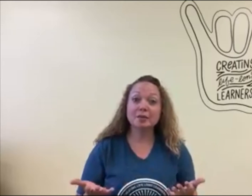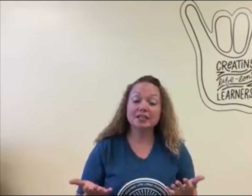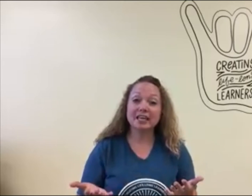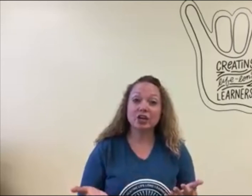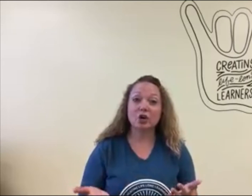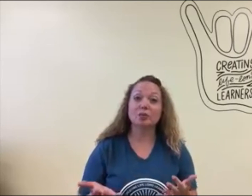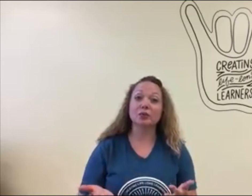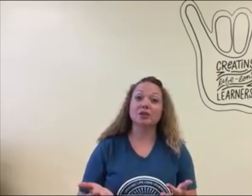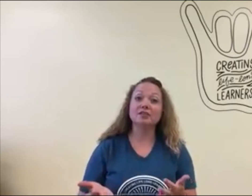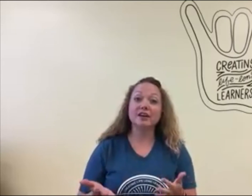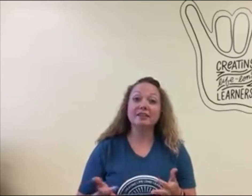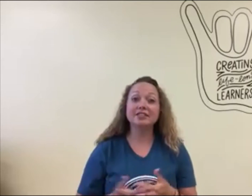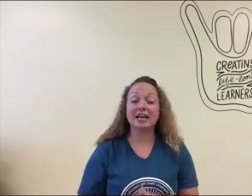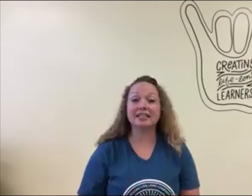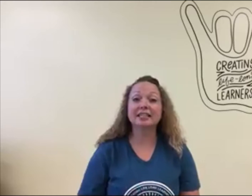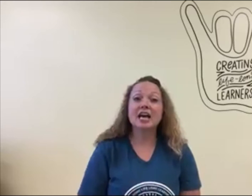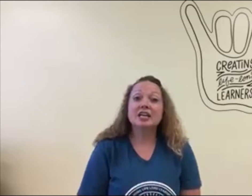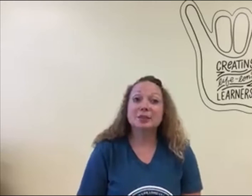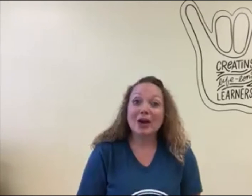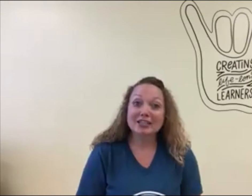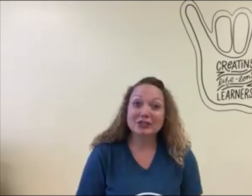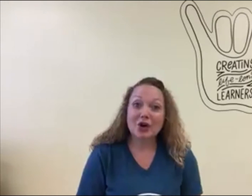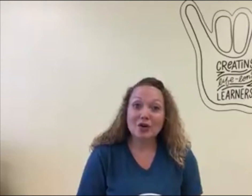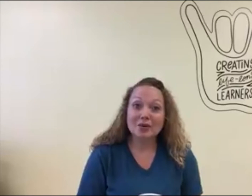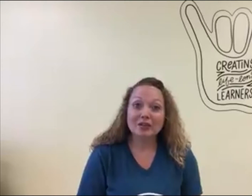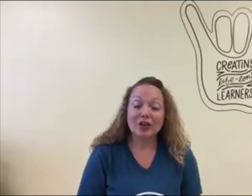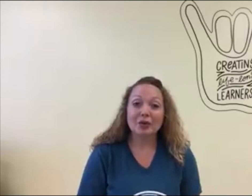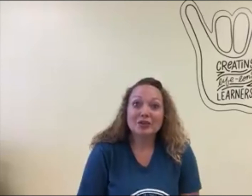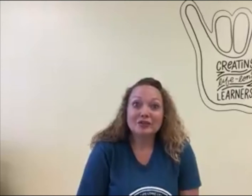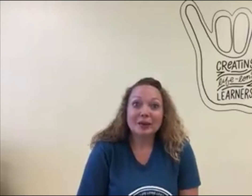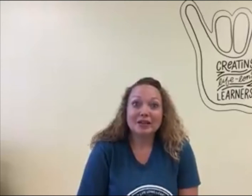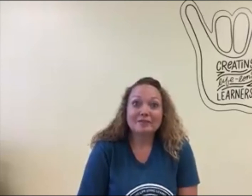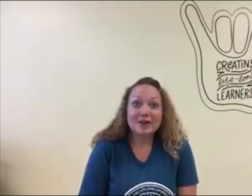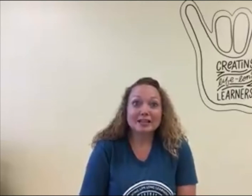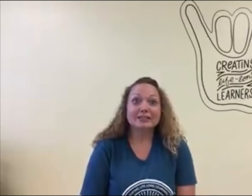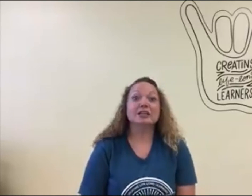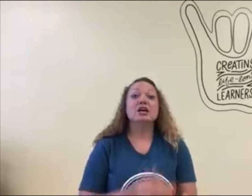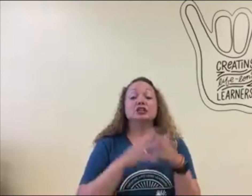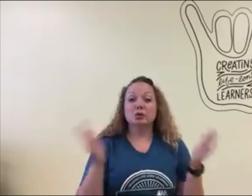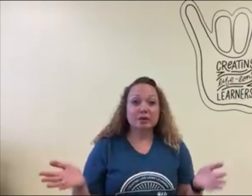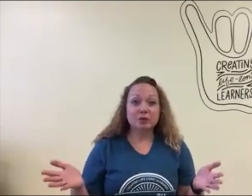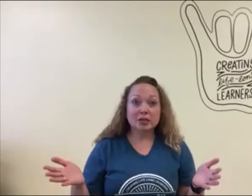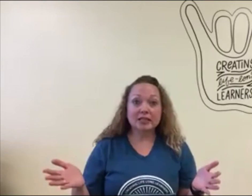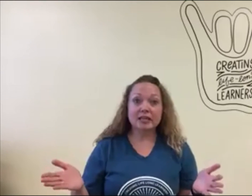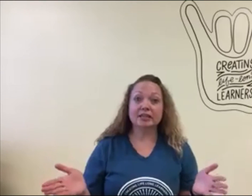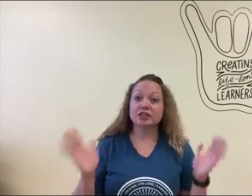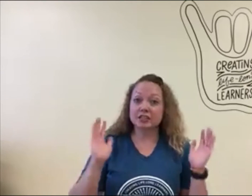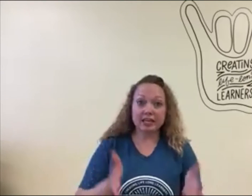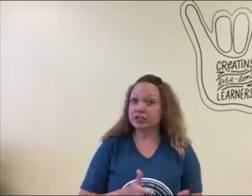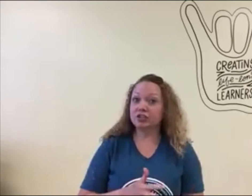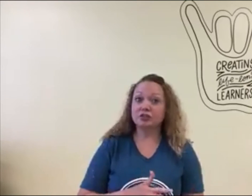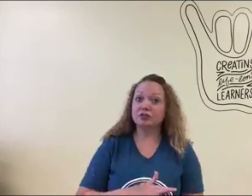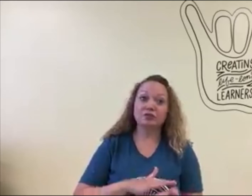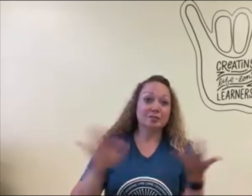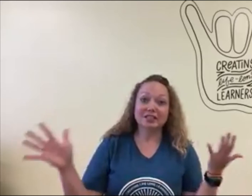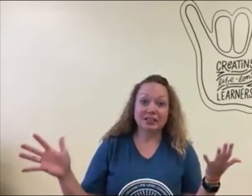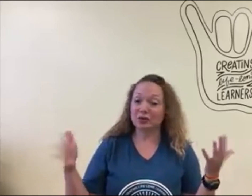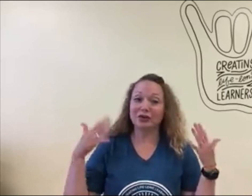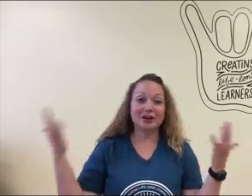be able to take home 3 to 5 signs to practice all month long with your family and friends. So we'll review at the end just in case you've missed it or